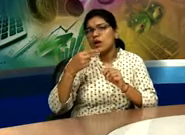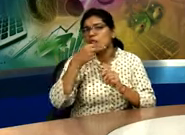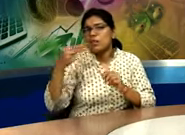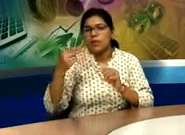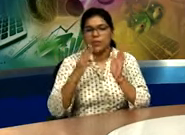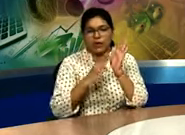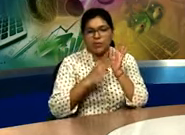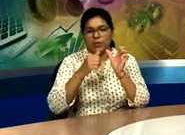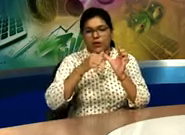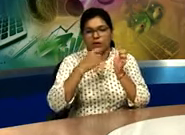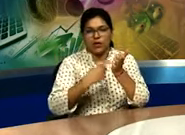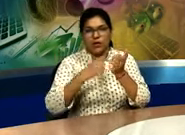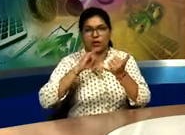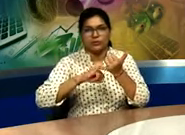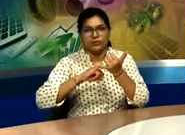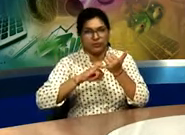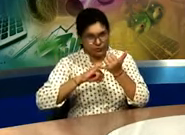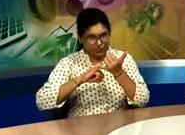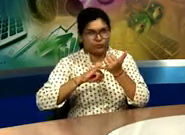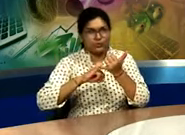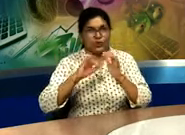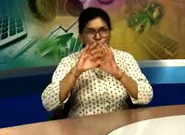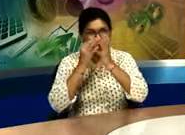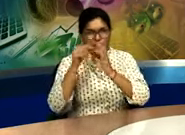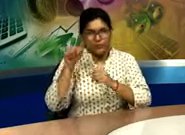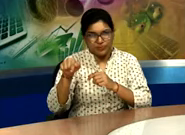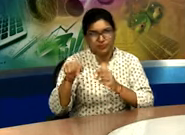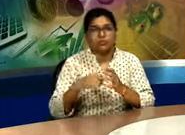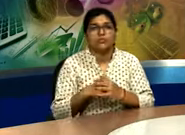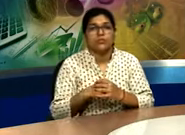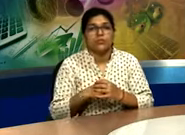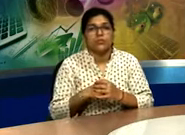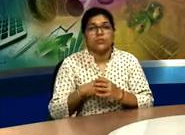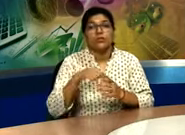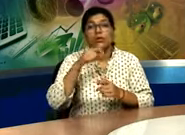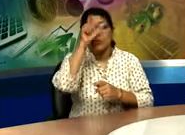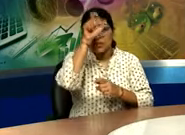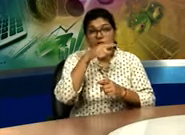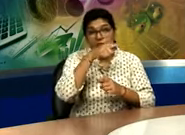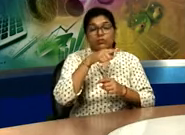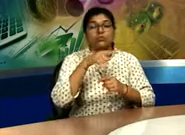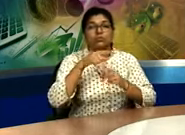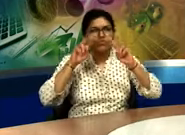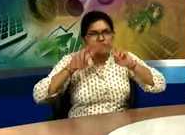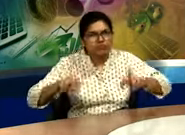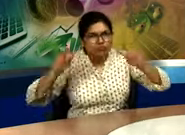why do astronomers think there may be life on